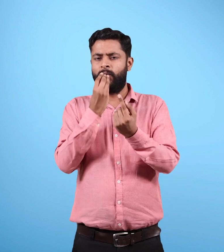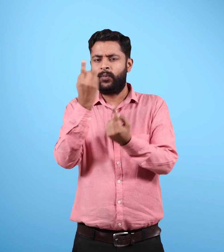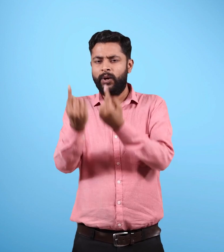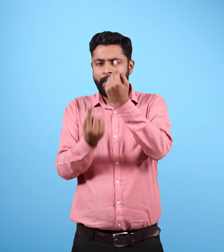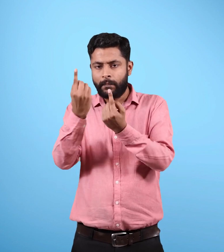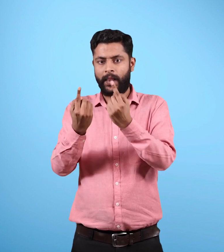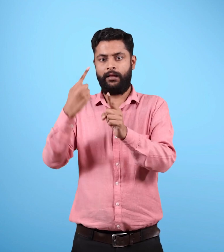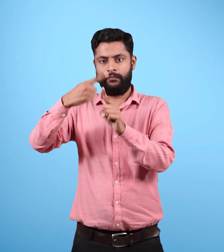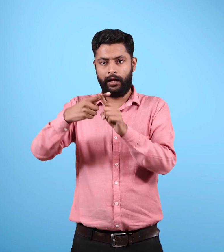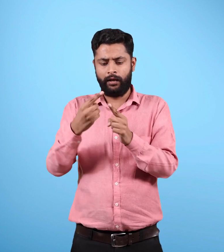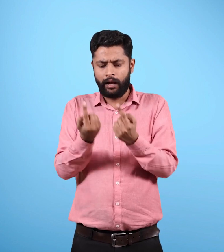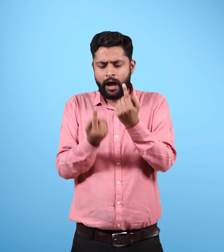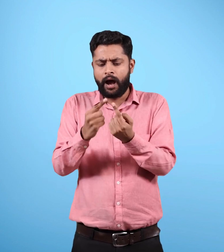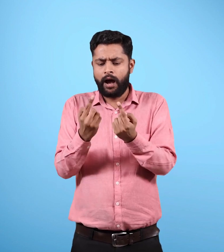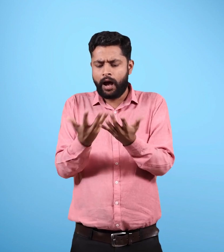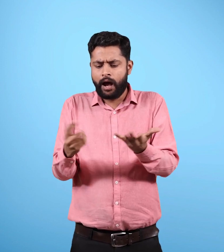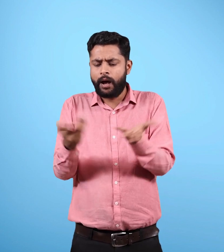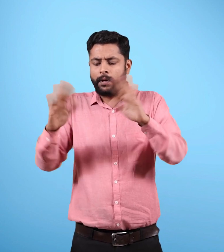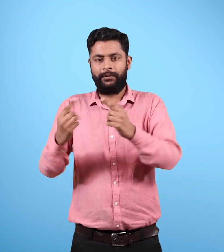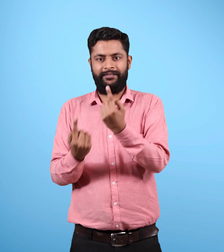Eat plants and plant products.